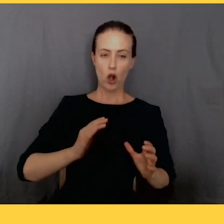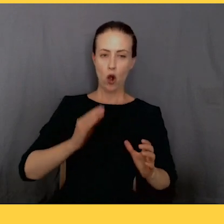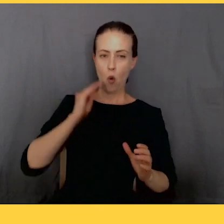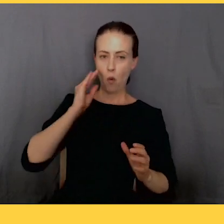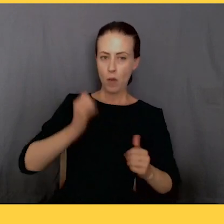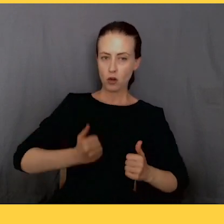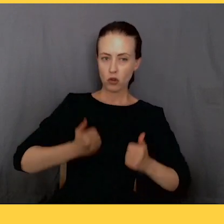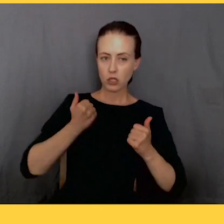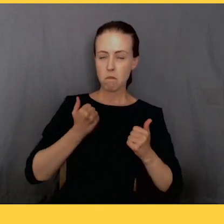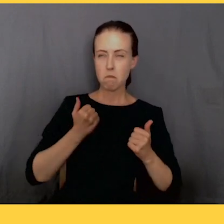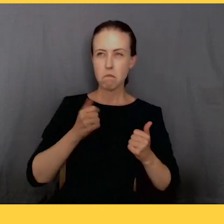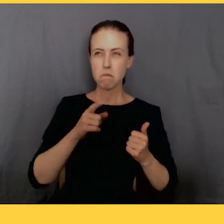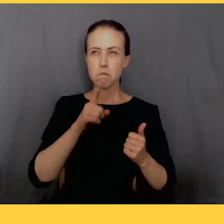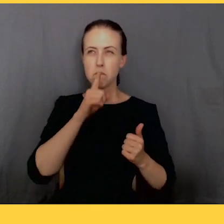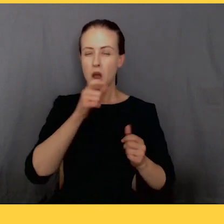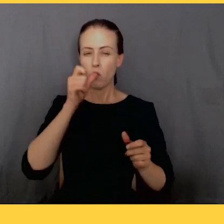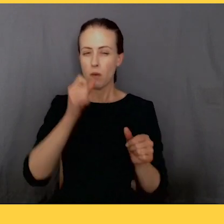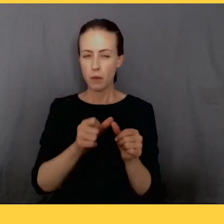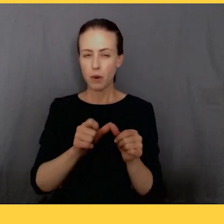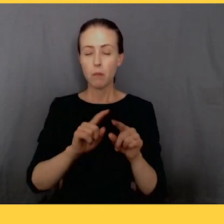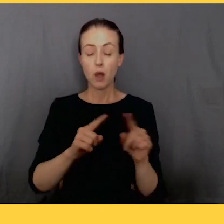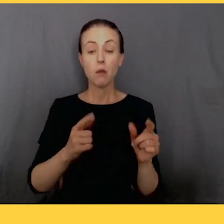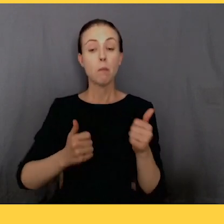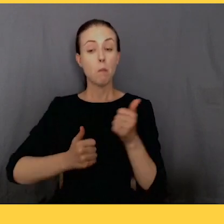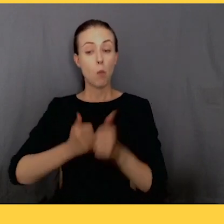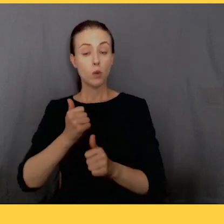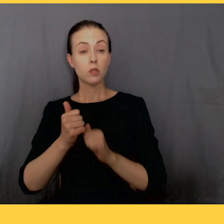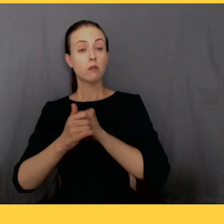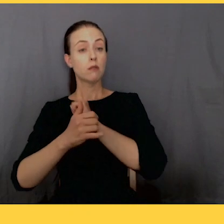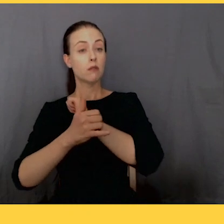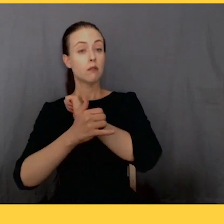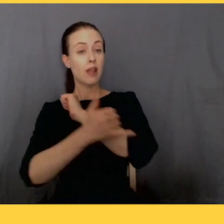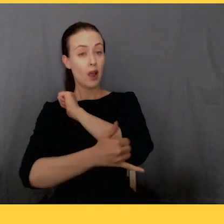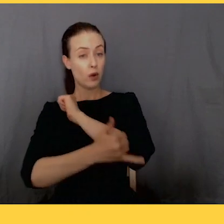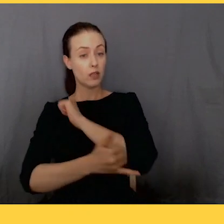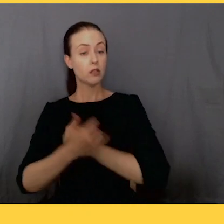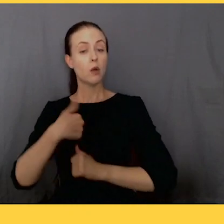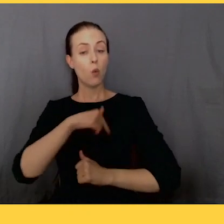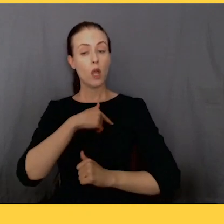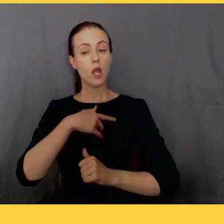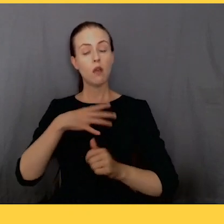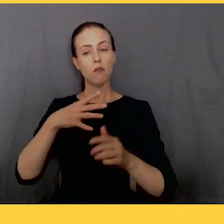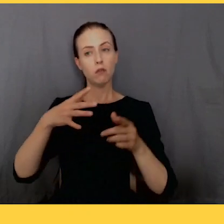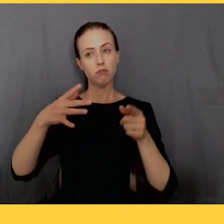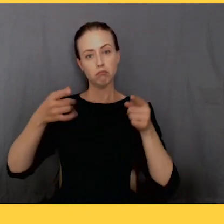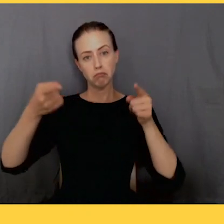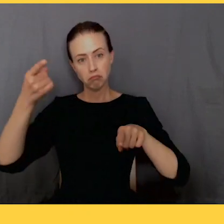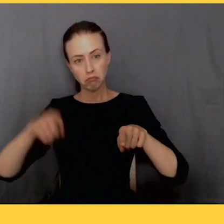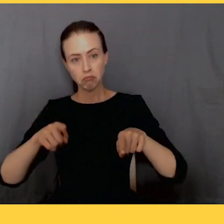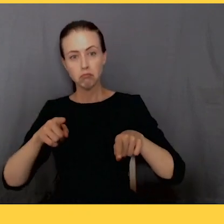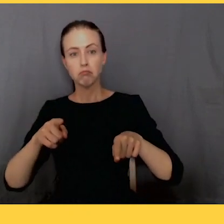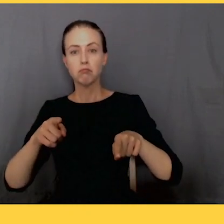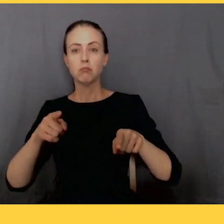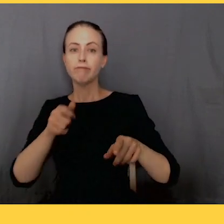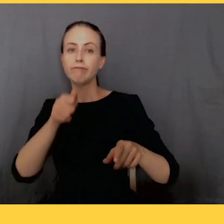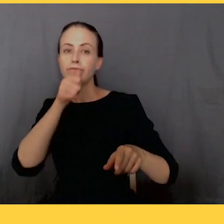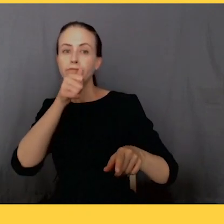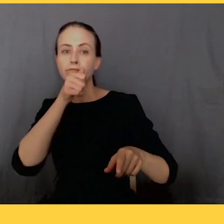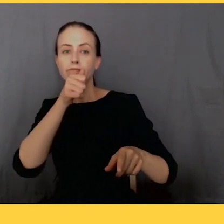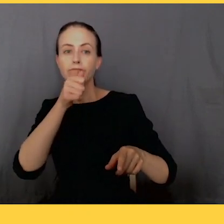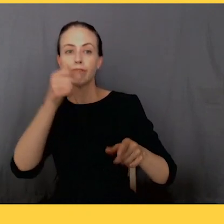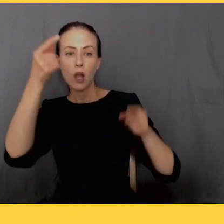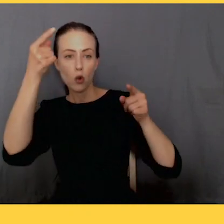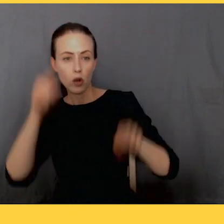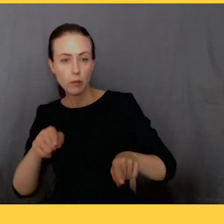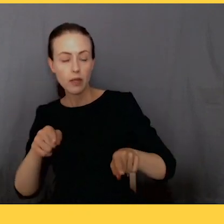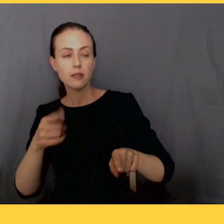with most of our counties to ensure some non-disclosure agreements and ensure privacy of our customers